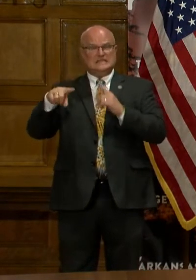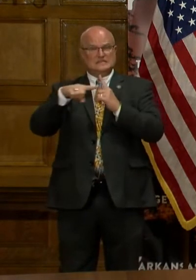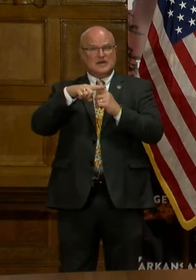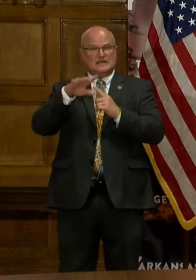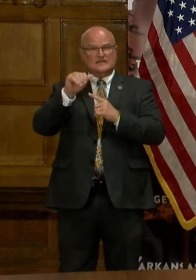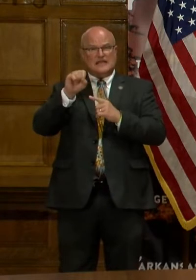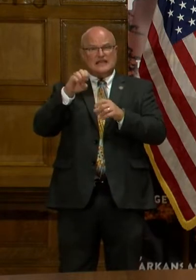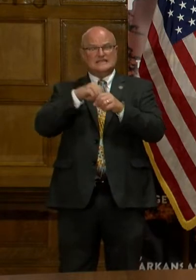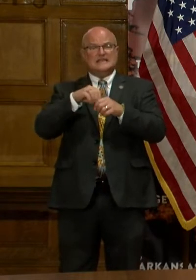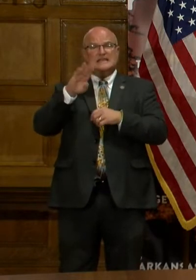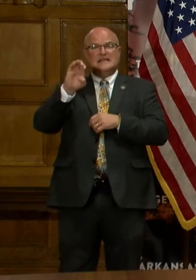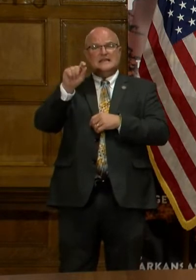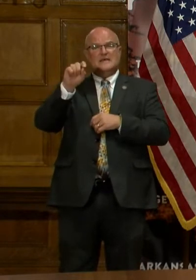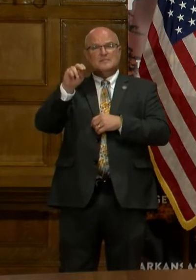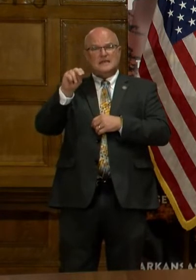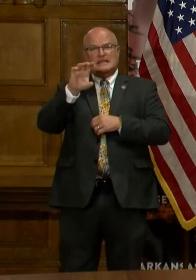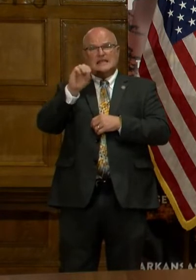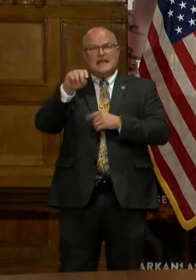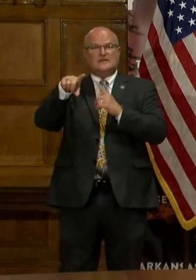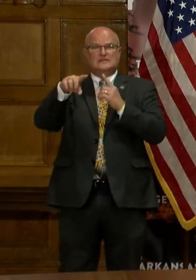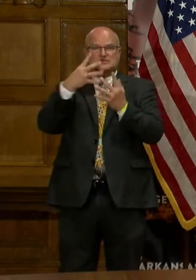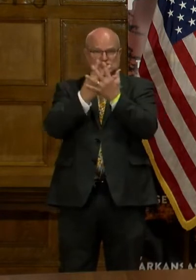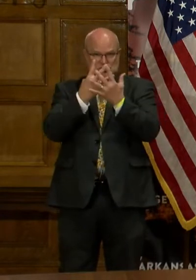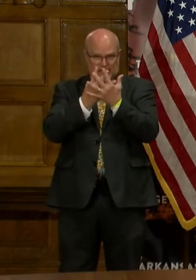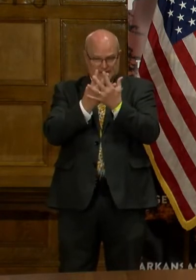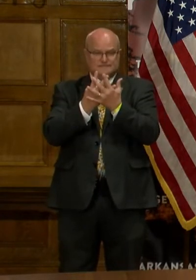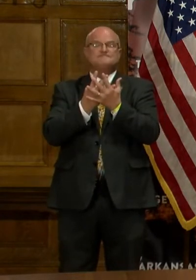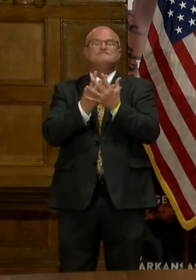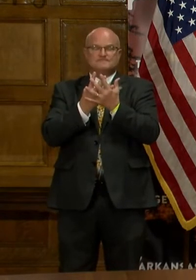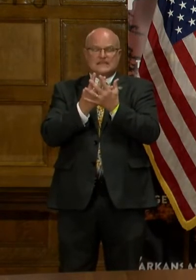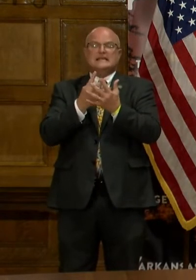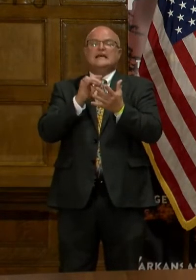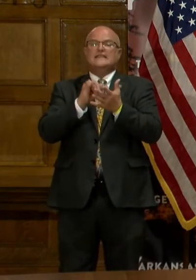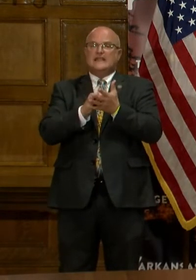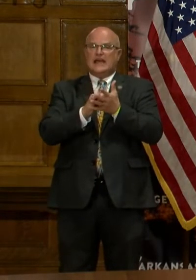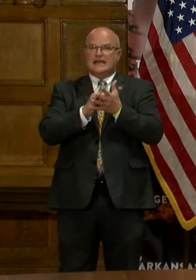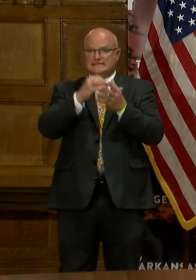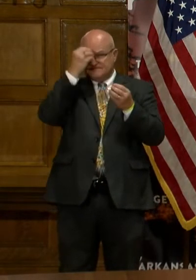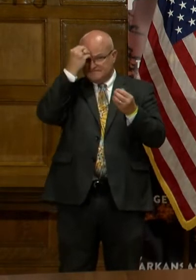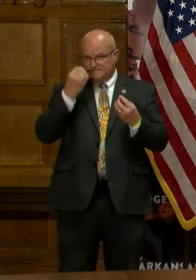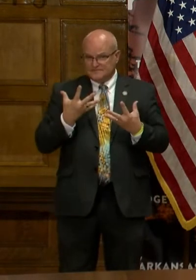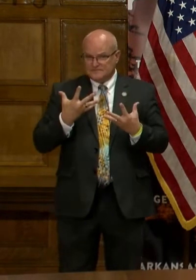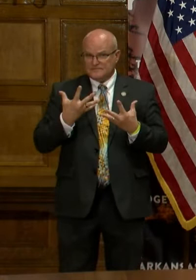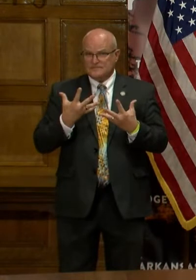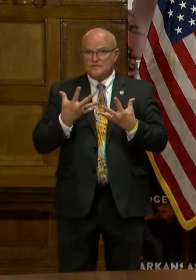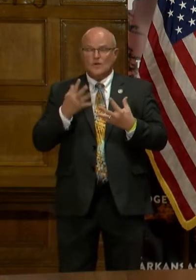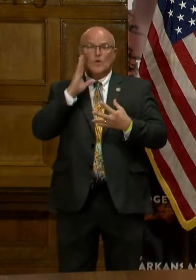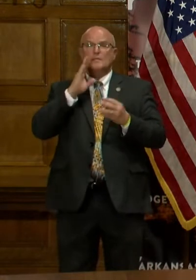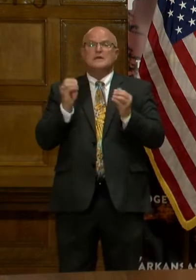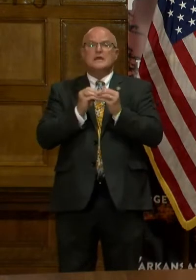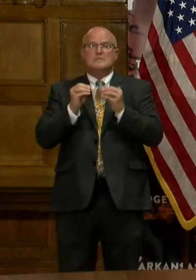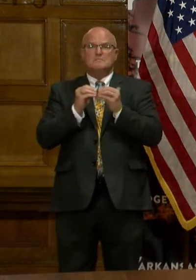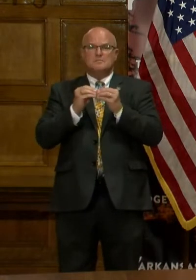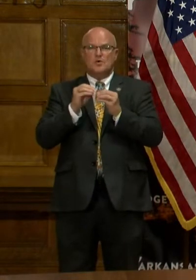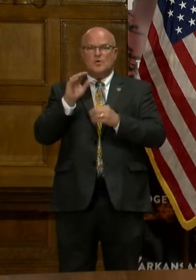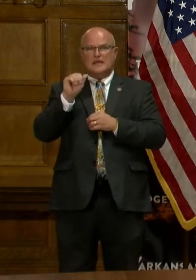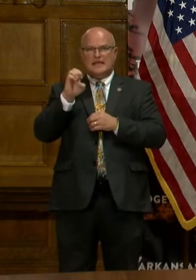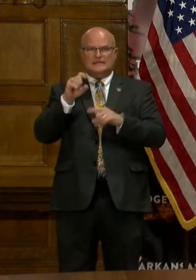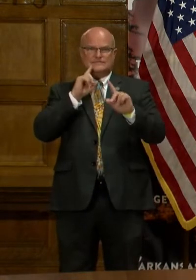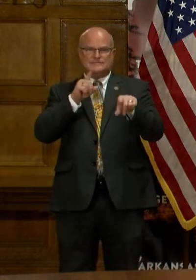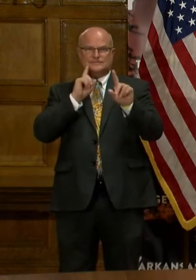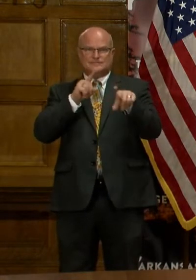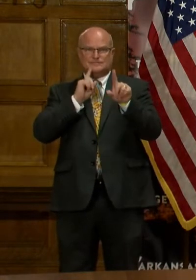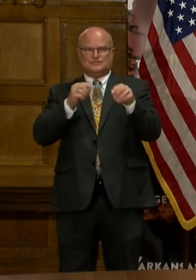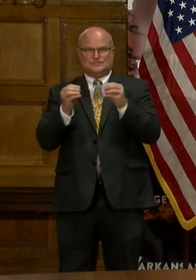positive cases in the Benton County Jail. And so that's an indication that there's going to be more cases that will be reported in